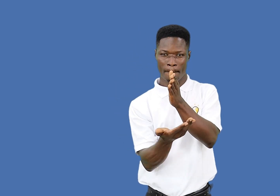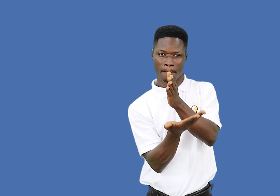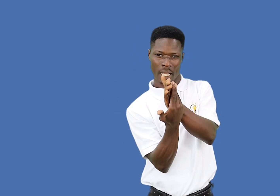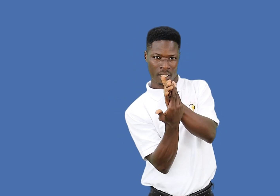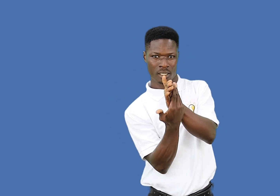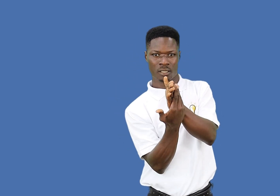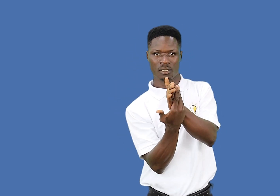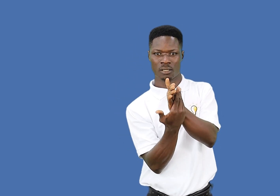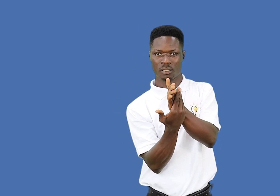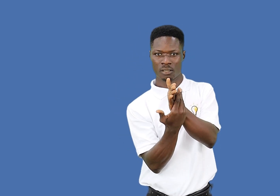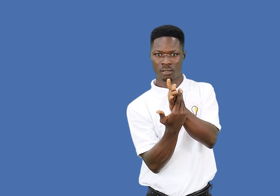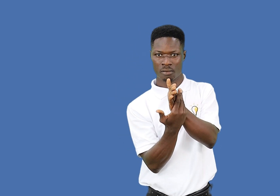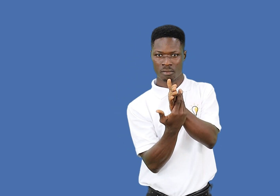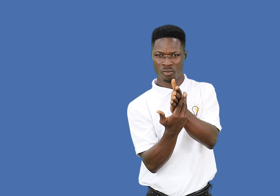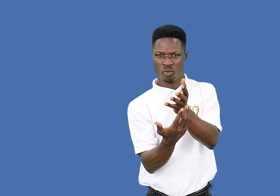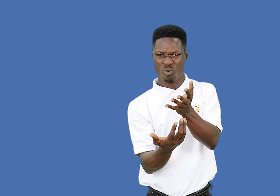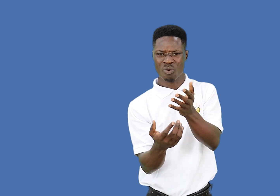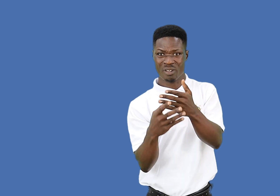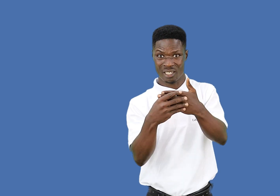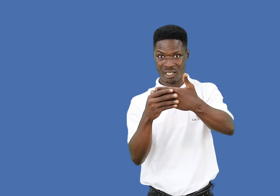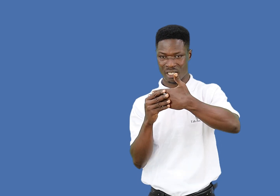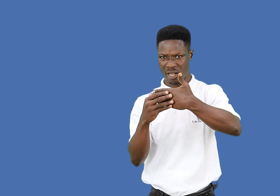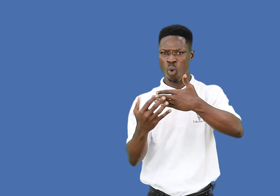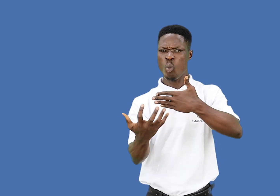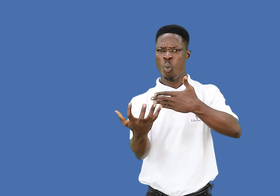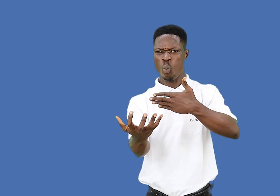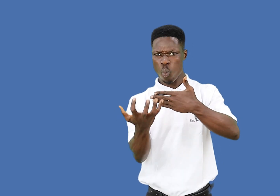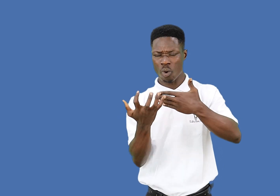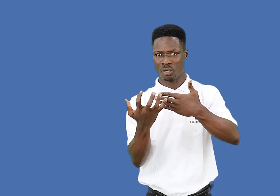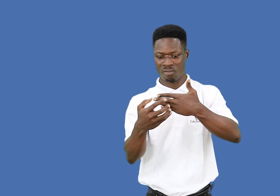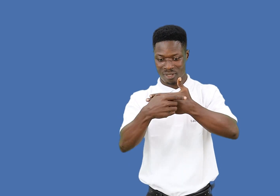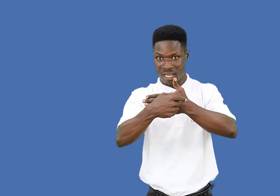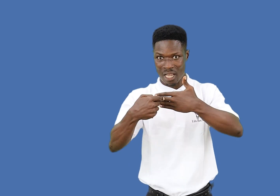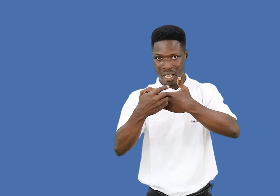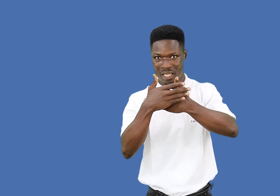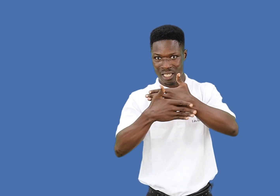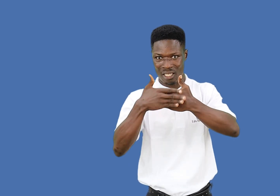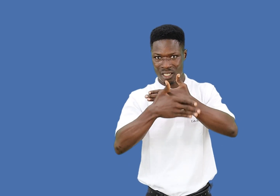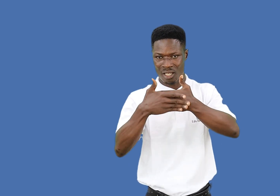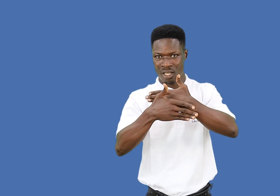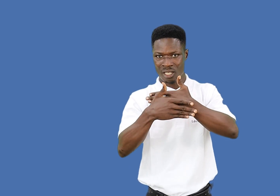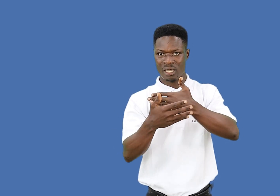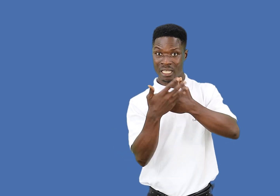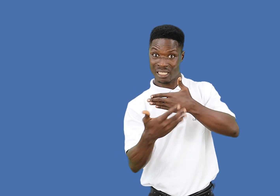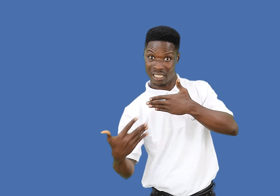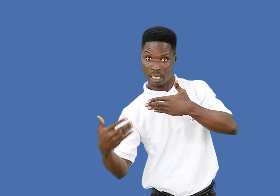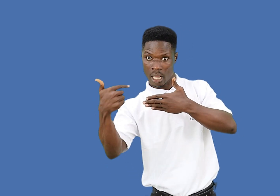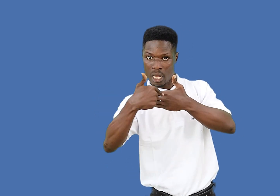The next one is the back view of the system unit. We want to learn all the